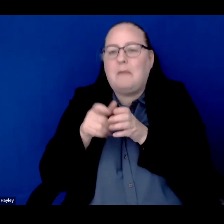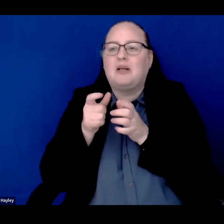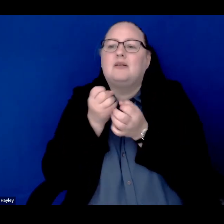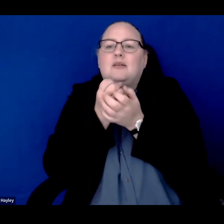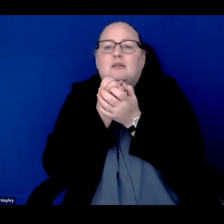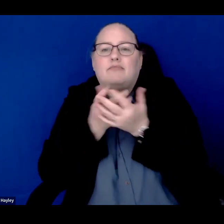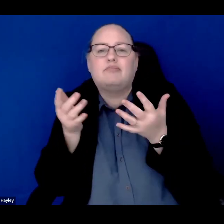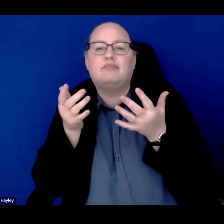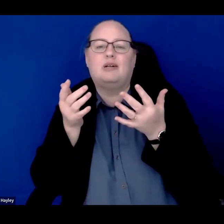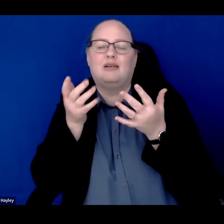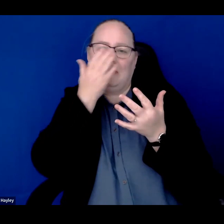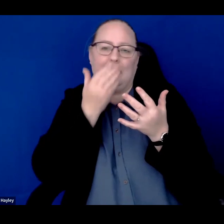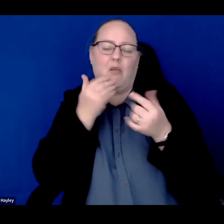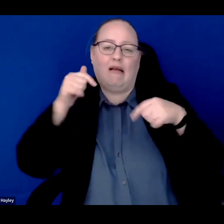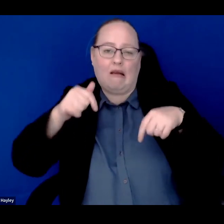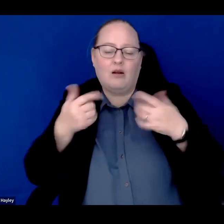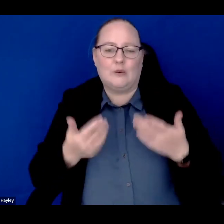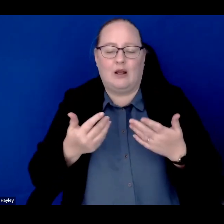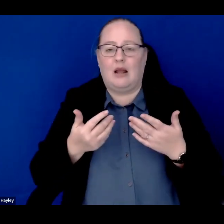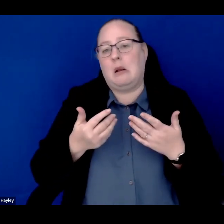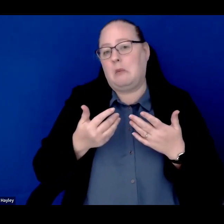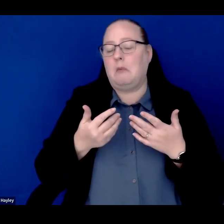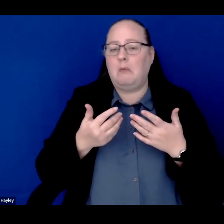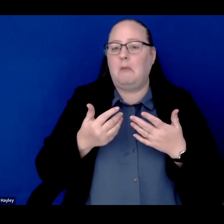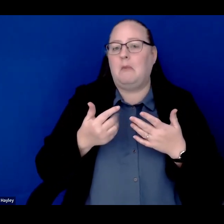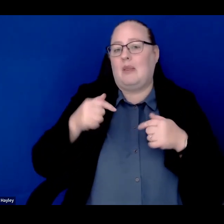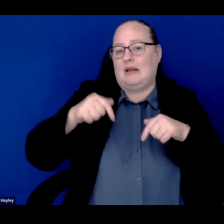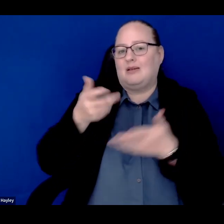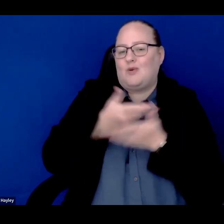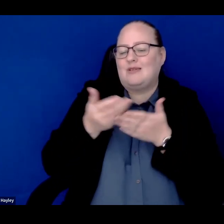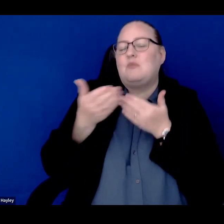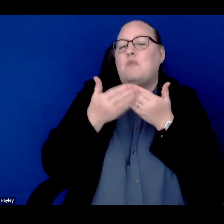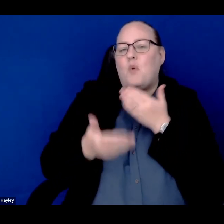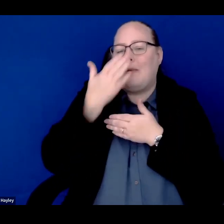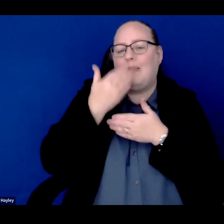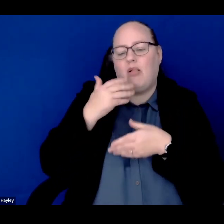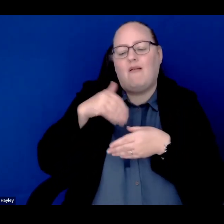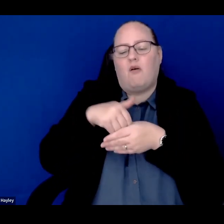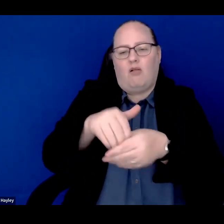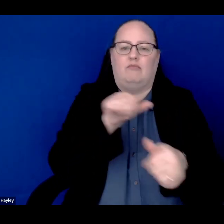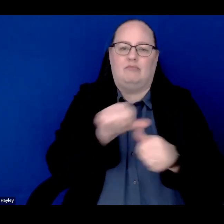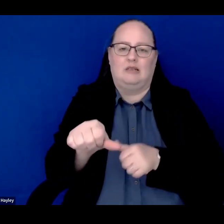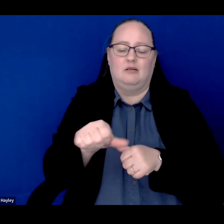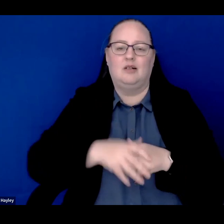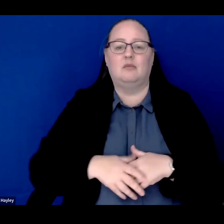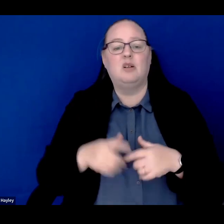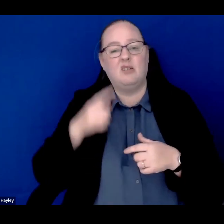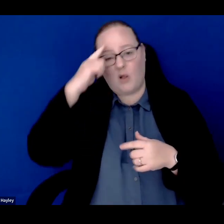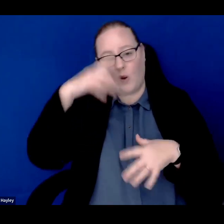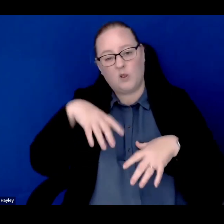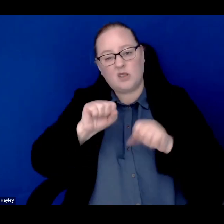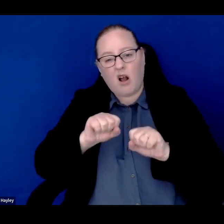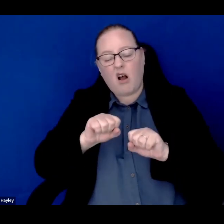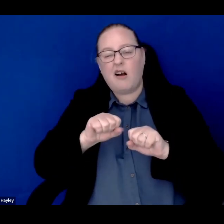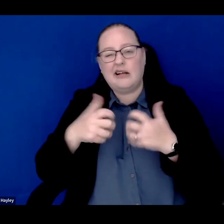once, I think this is a case where more may actually be better. But I thought I would start us off by setting the scene a little bit,